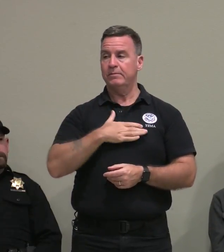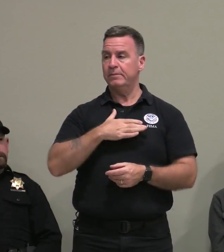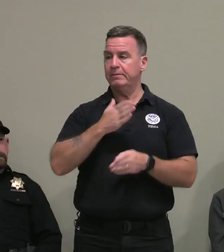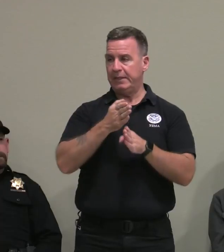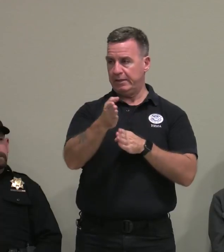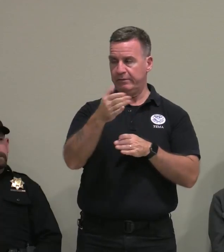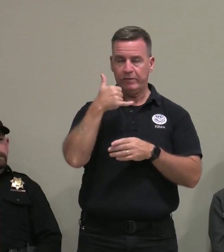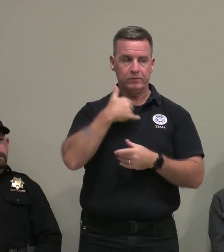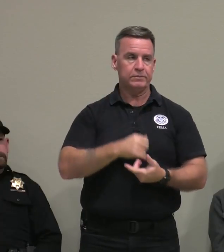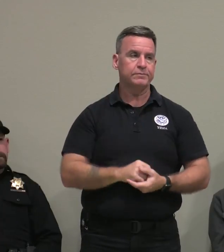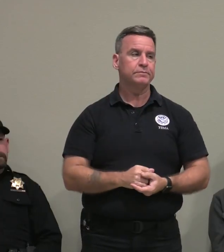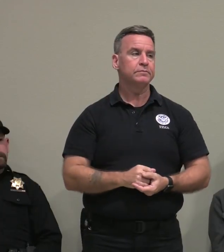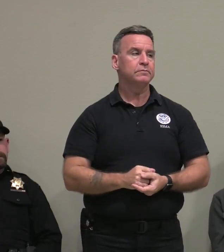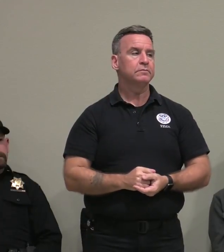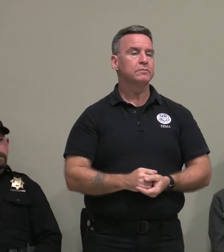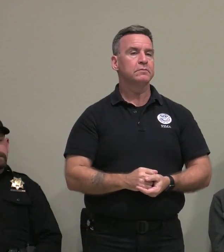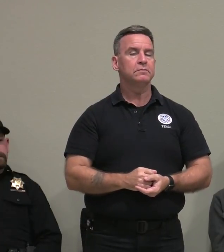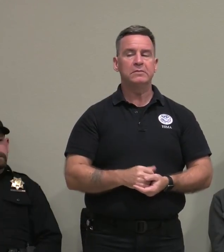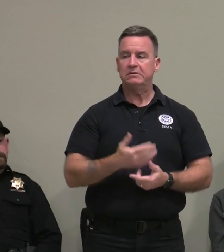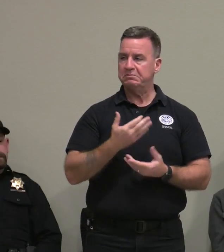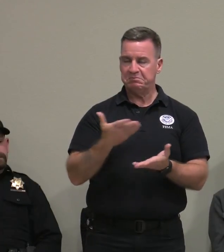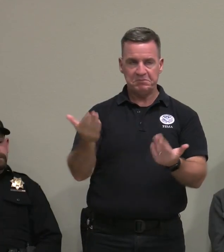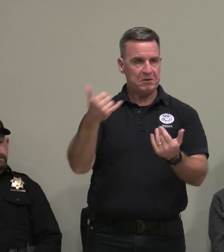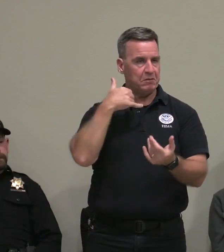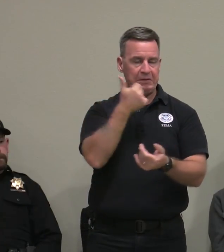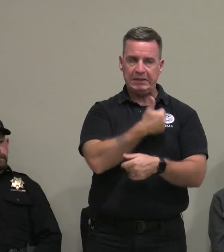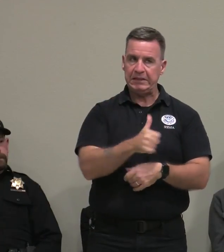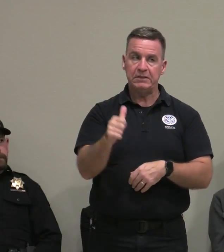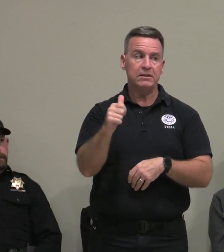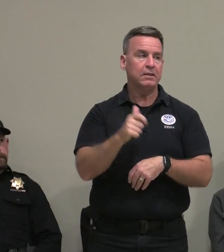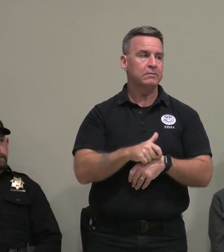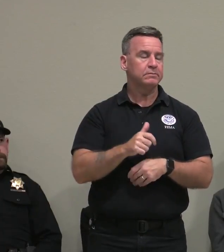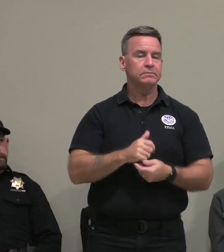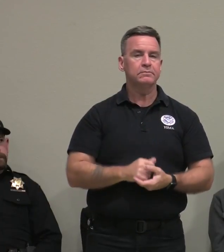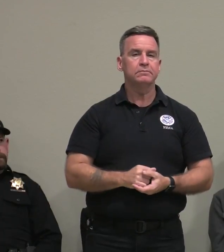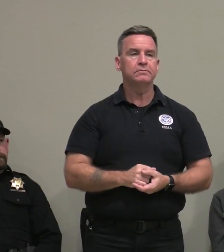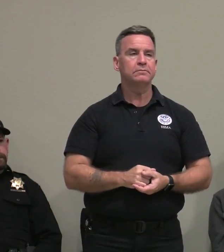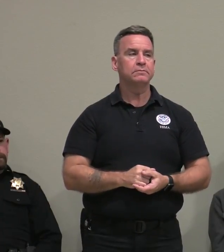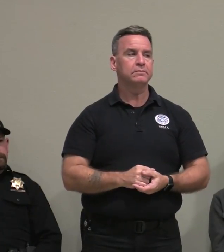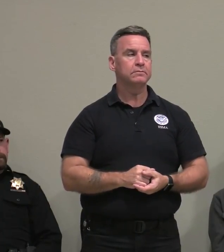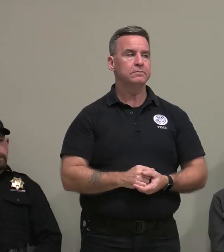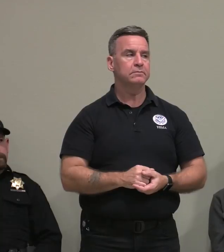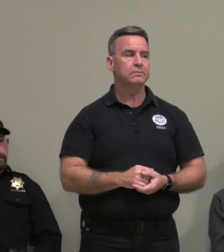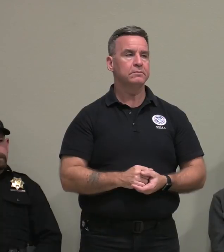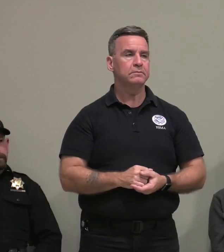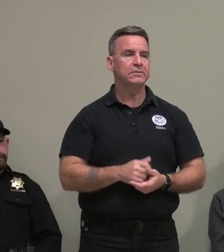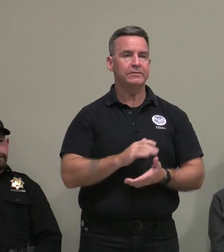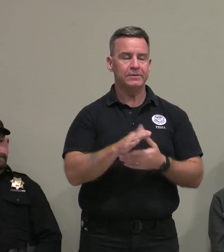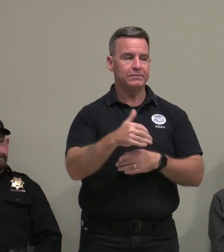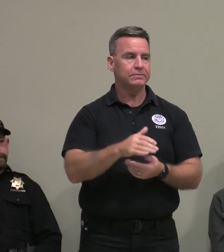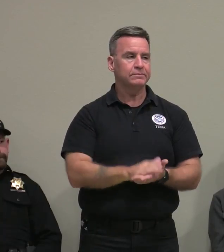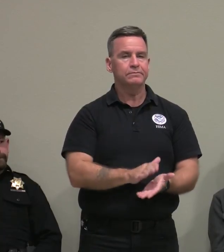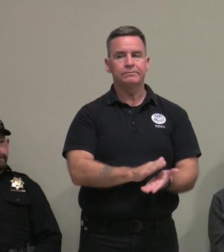main line. So feel free to call at any time and have a nice night.